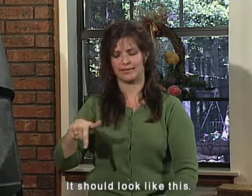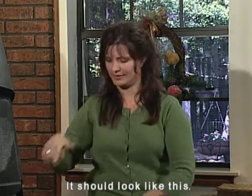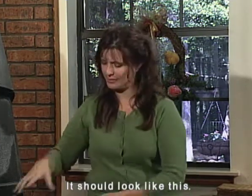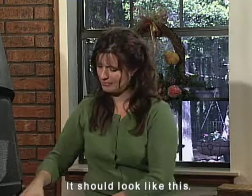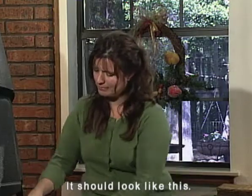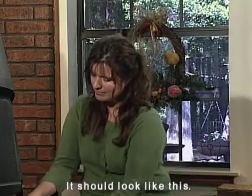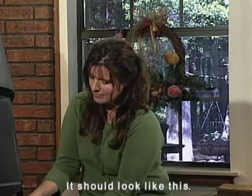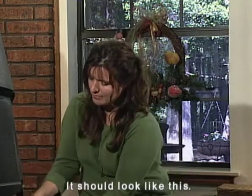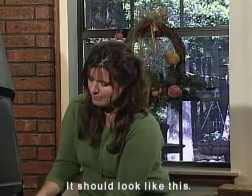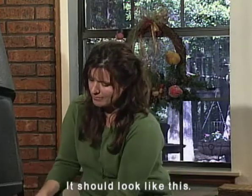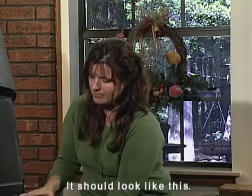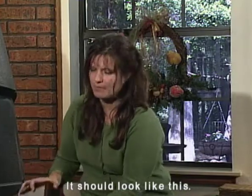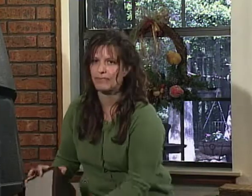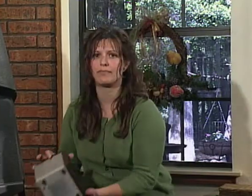look like this.